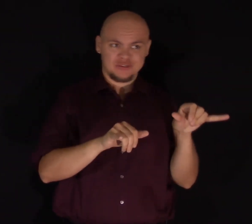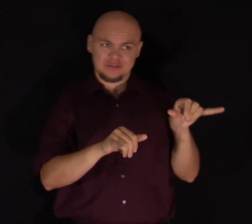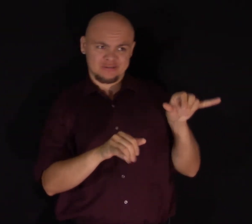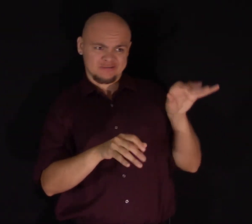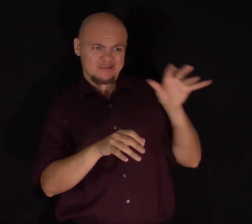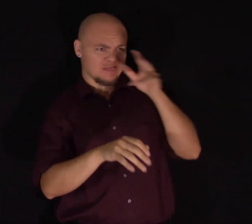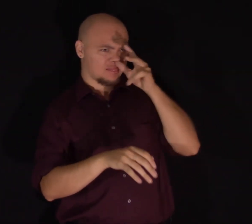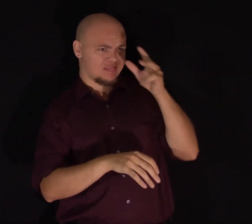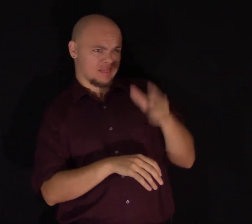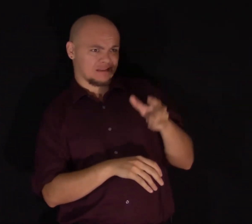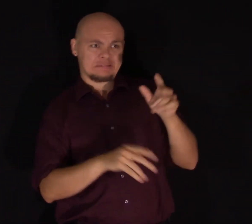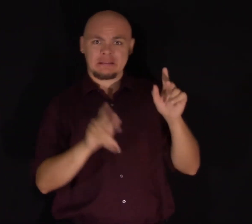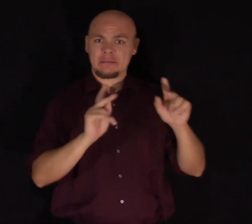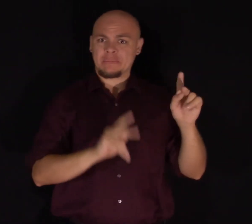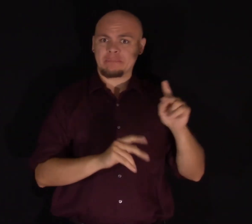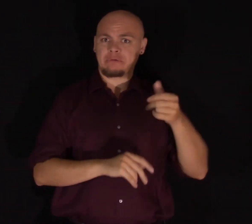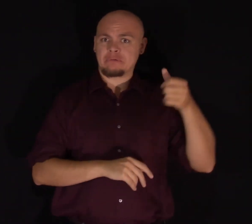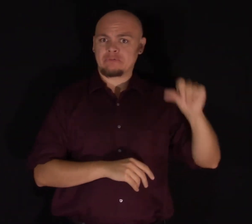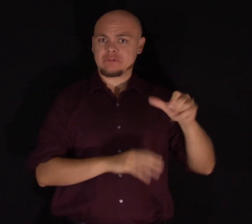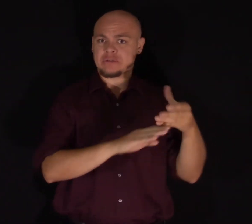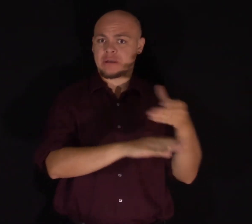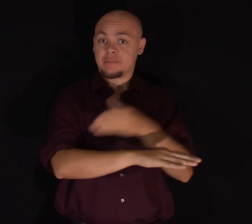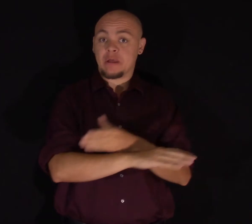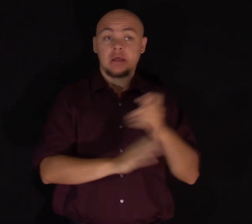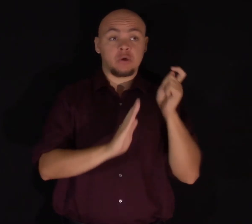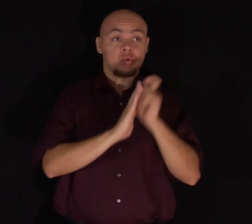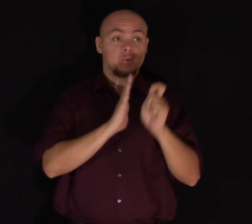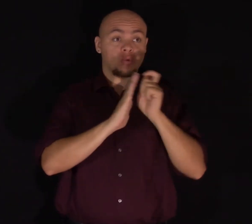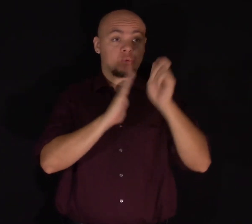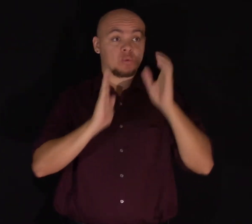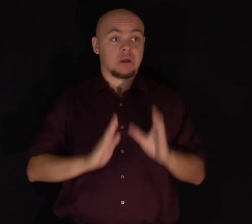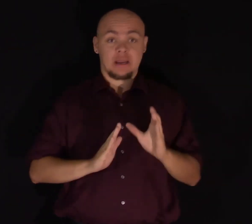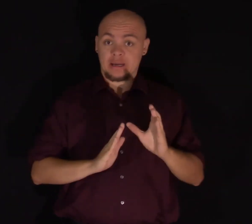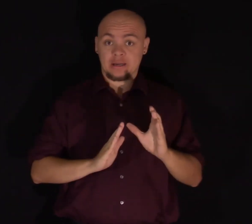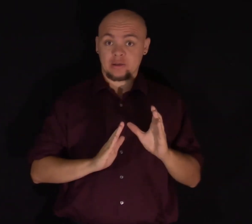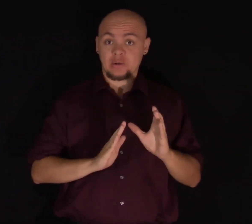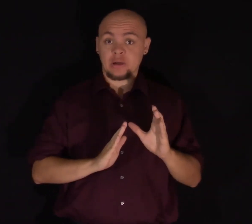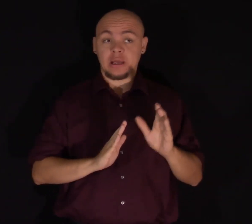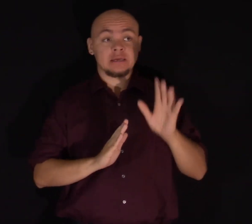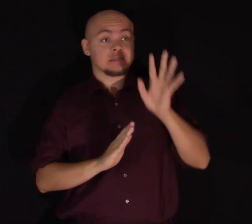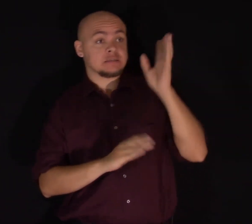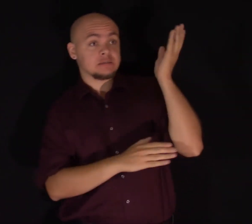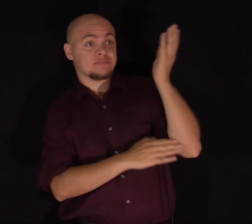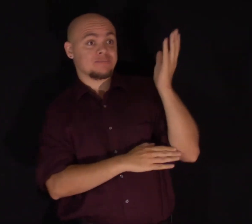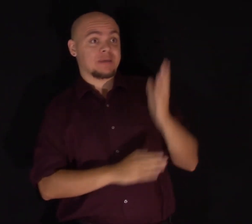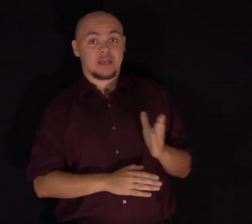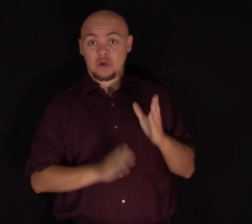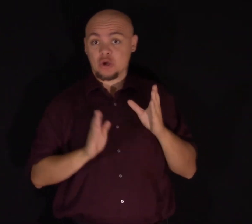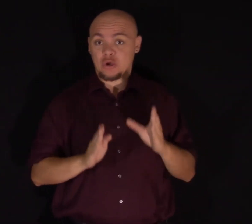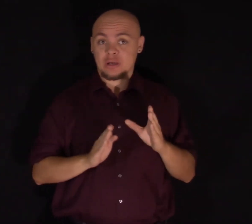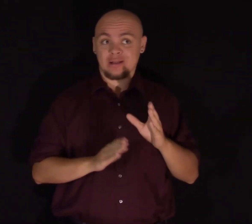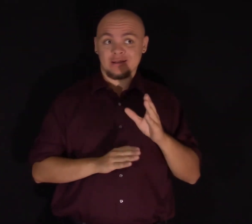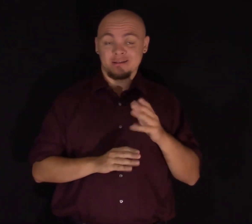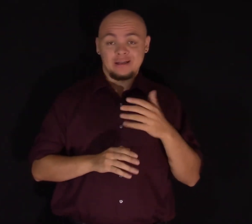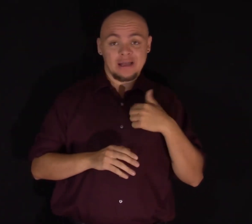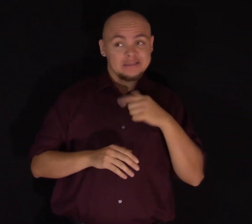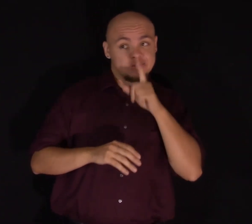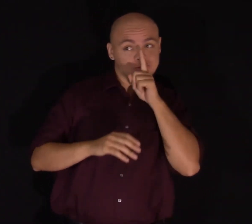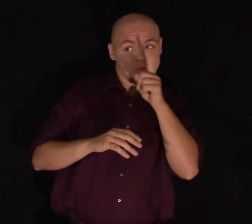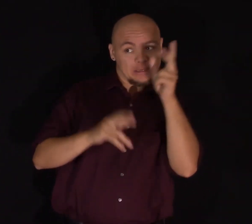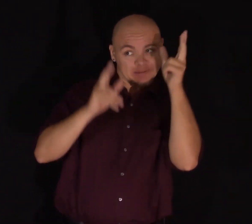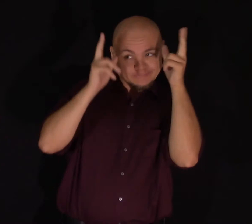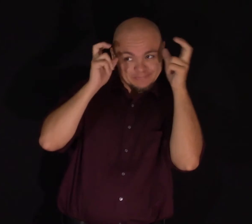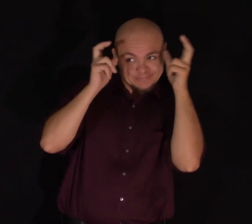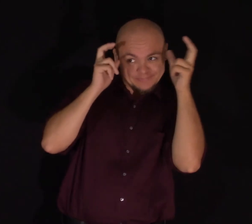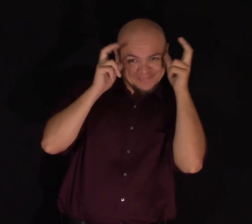do better. As a writer, as a speaker, as a shady Nigerian, I feel like my purpose